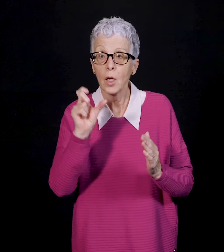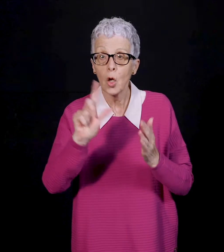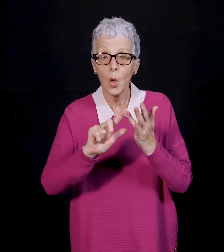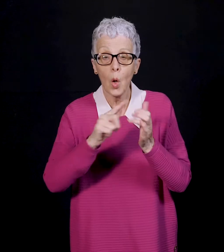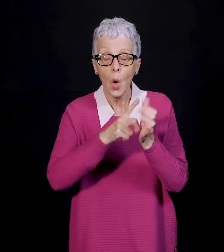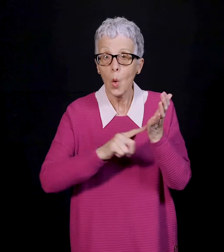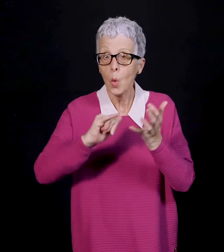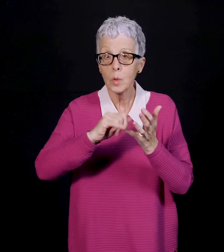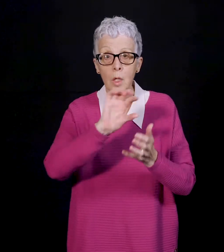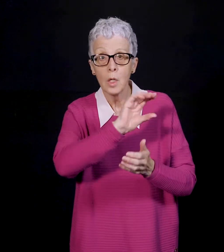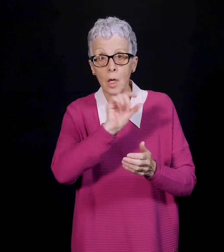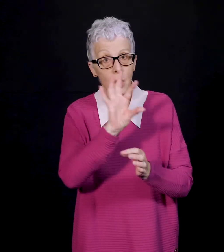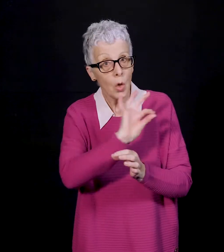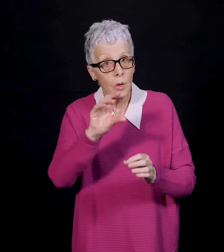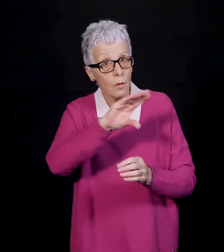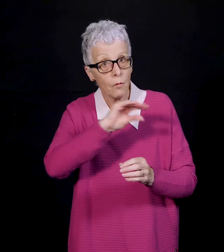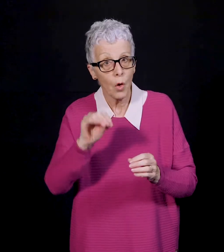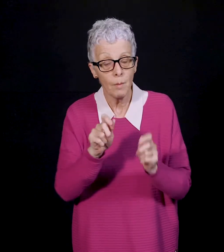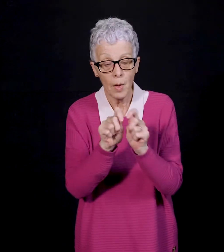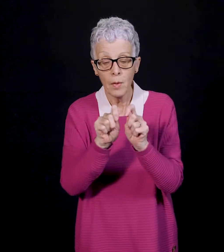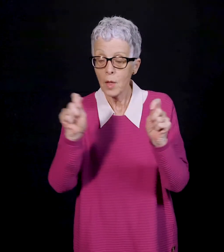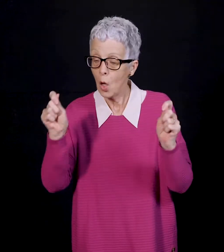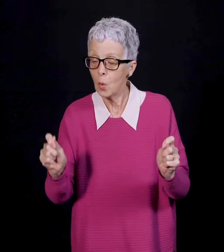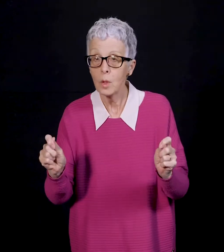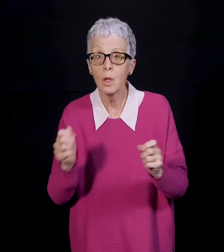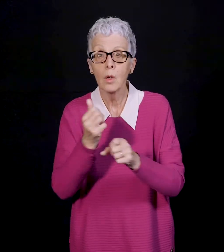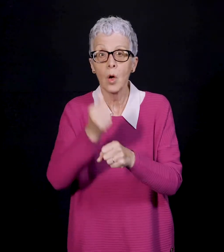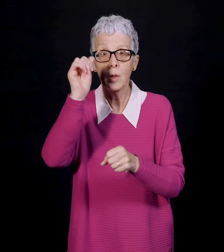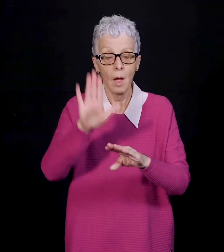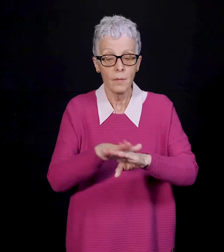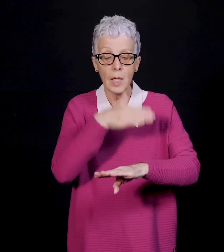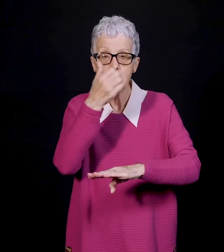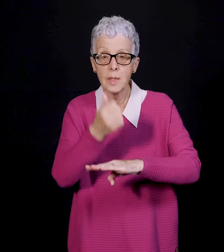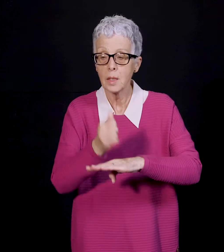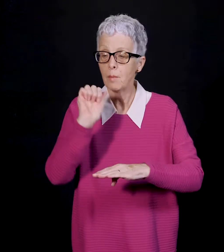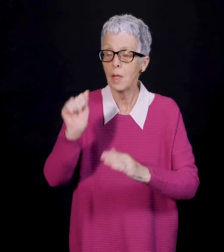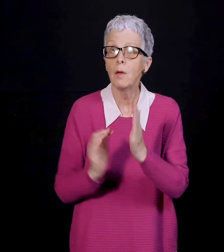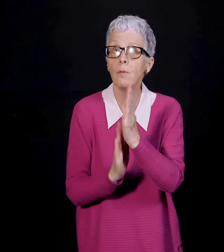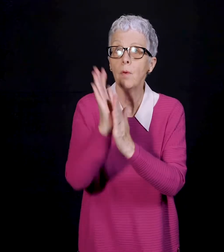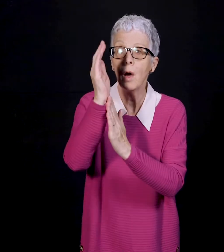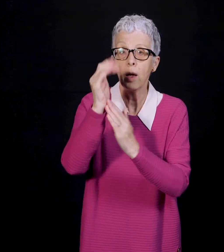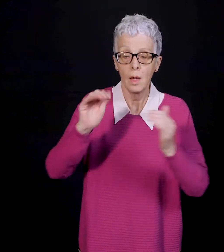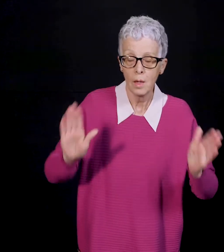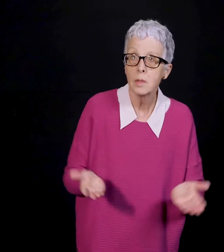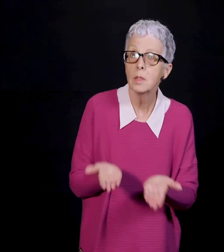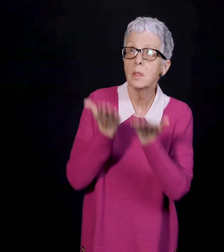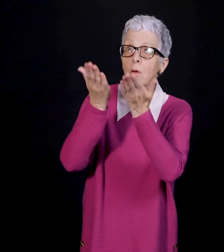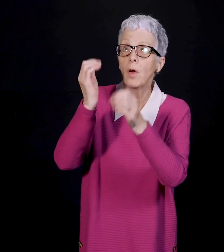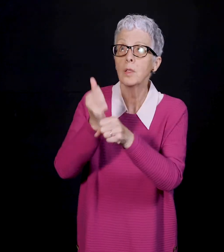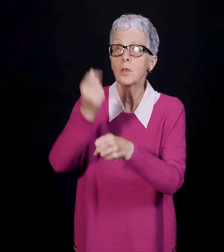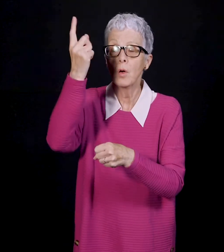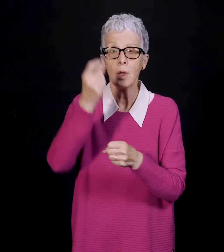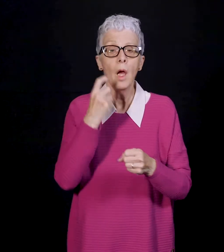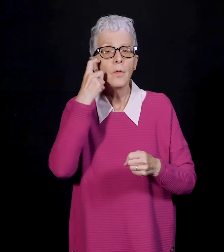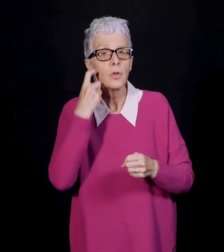from the altar that God had kindled, they set up their own fire, and they thought that they would offer that to God, in a sense, trying to replicate